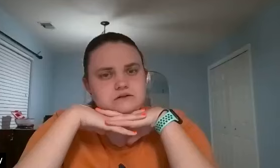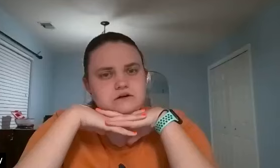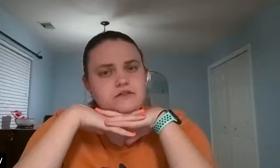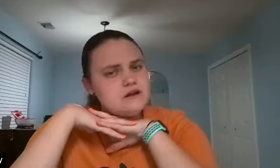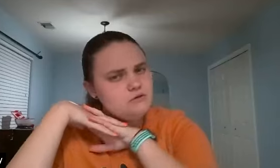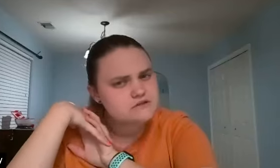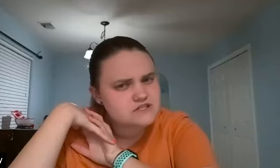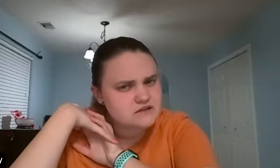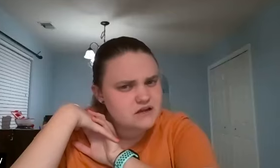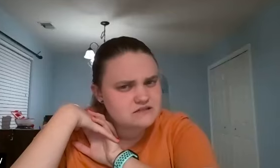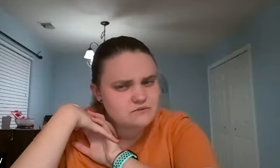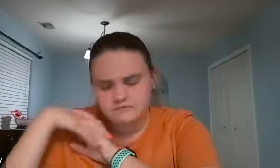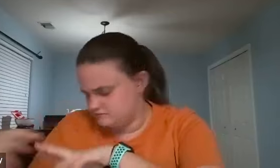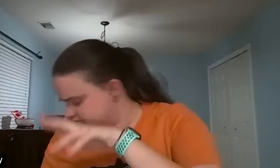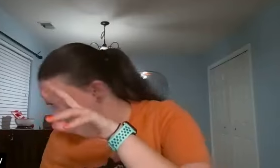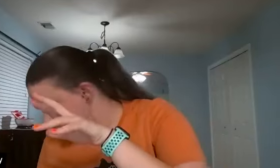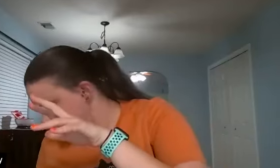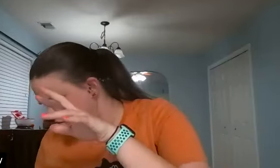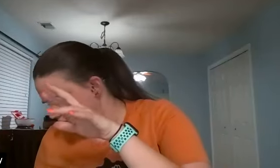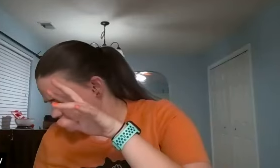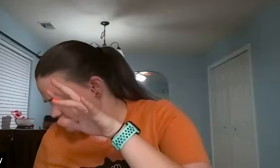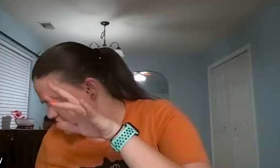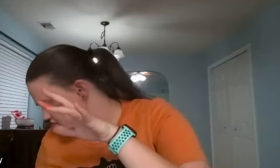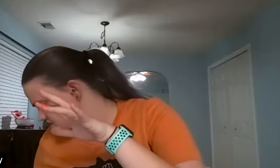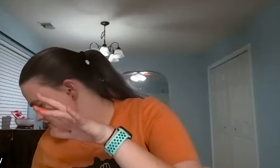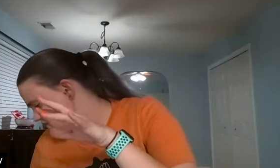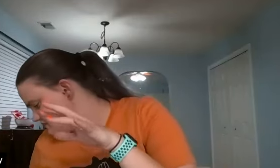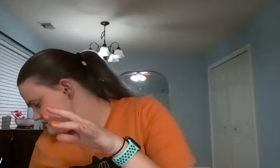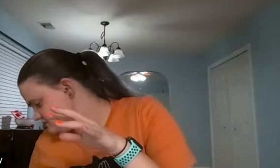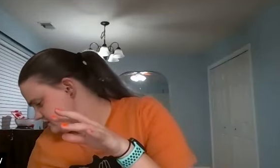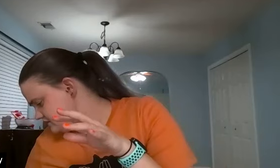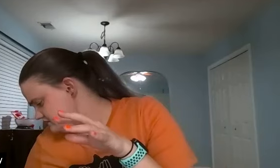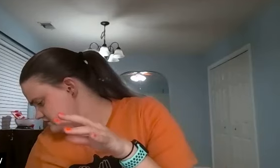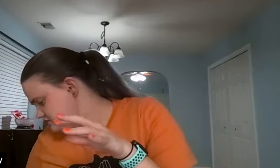Are there any weathers that you guys can weather stuff that you guys can think of?